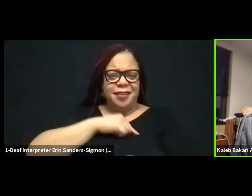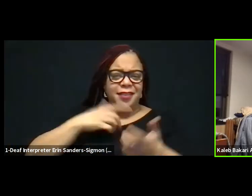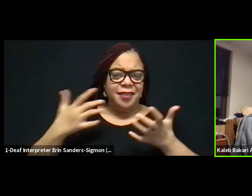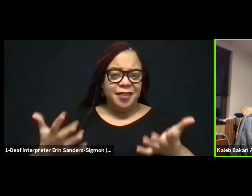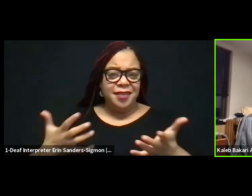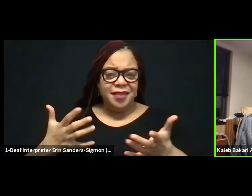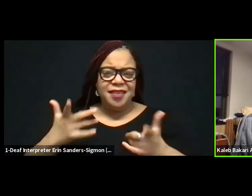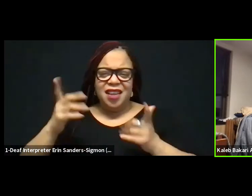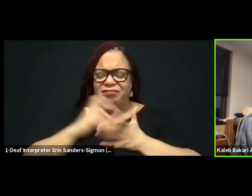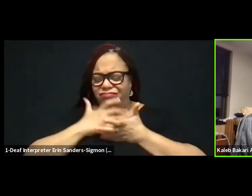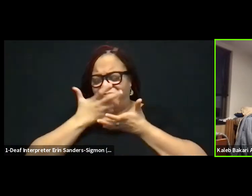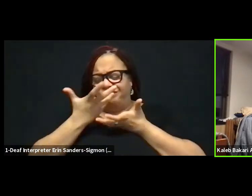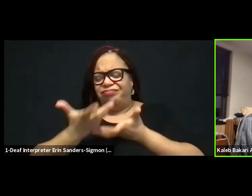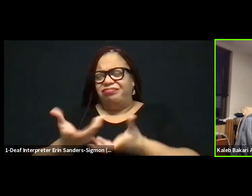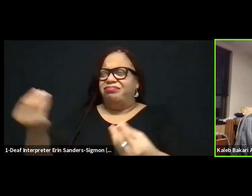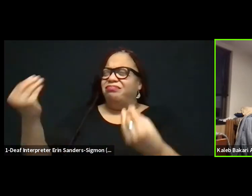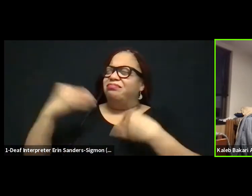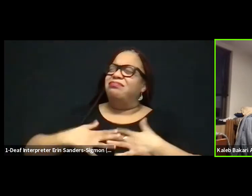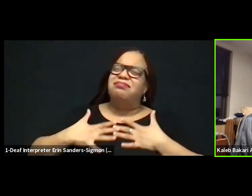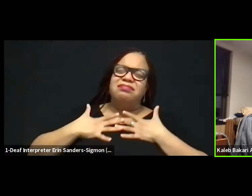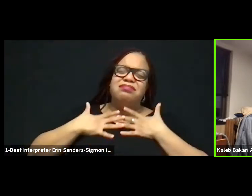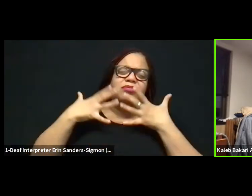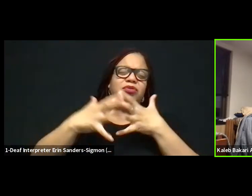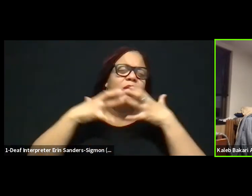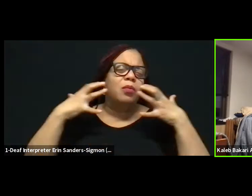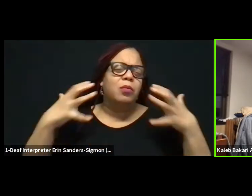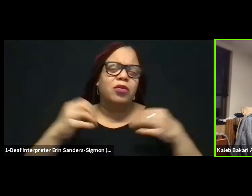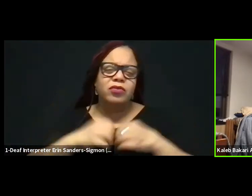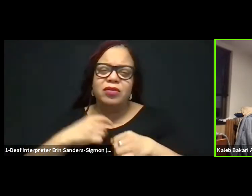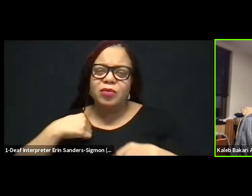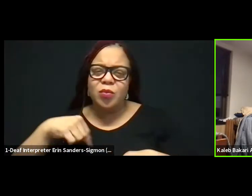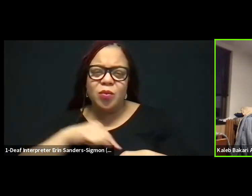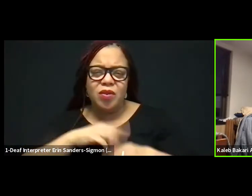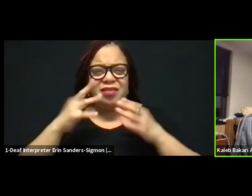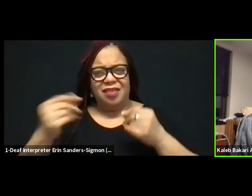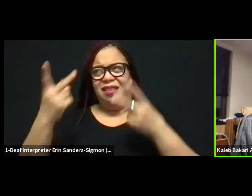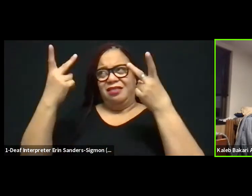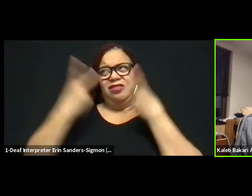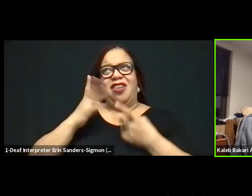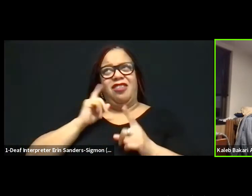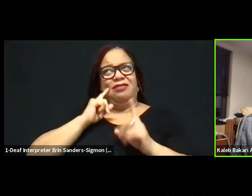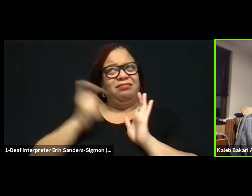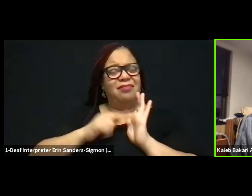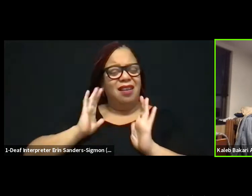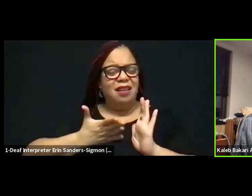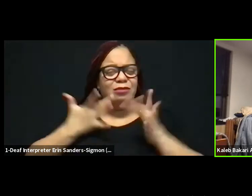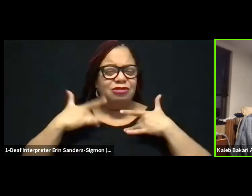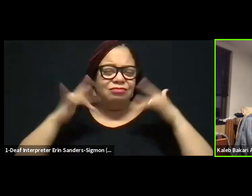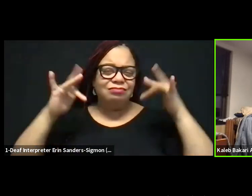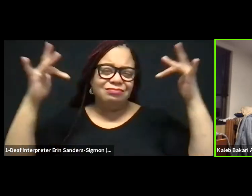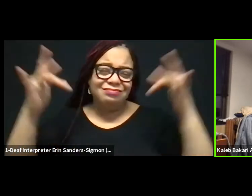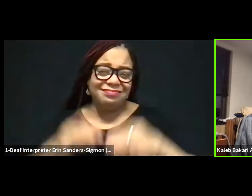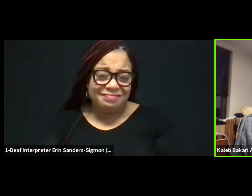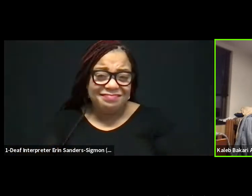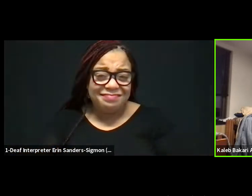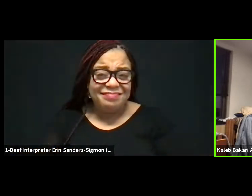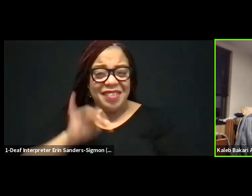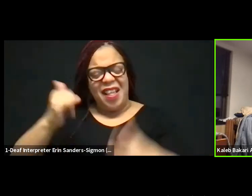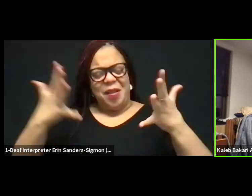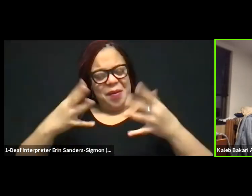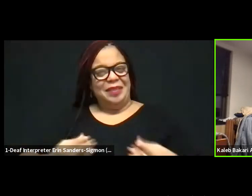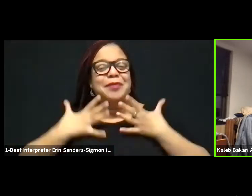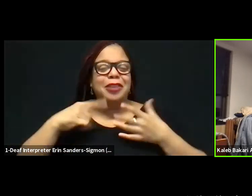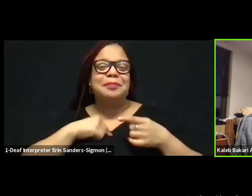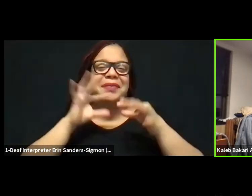That's what inspires me about abolition, is this making of our being, our